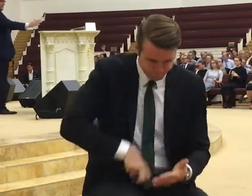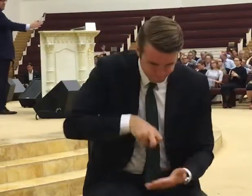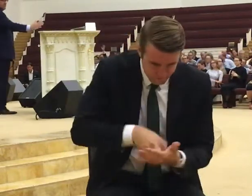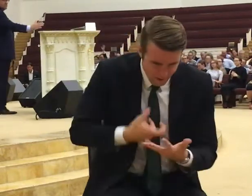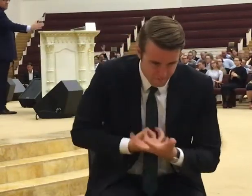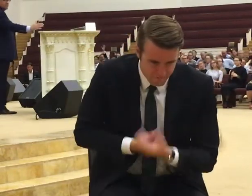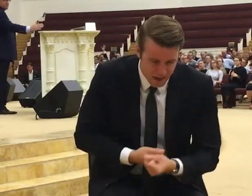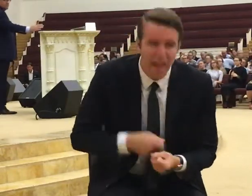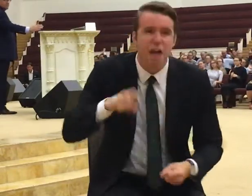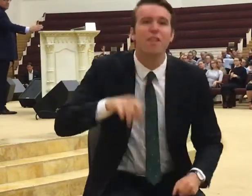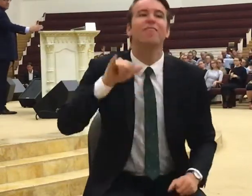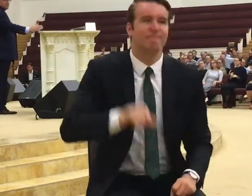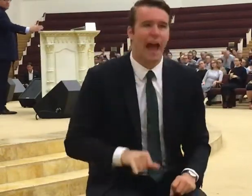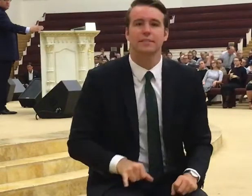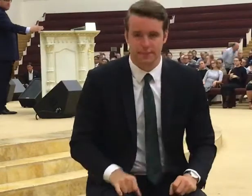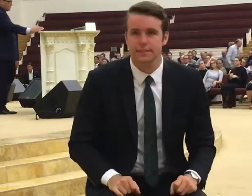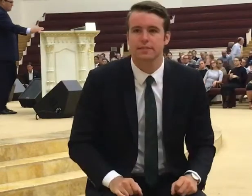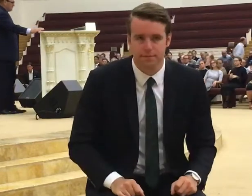faith.